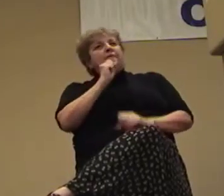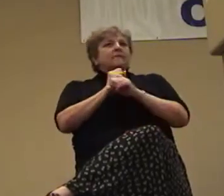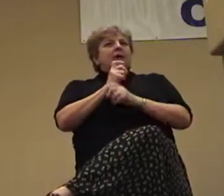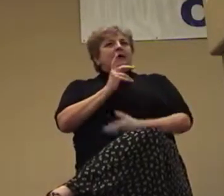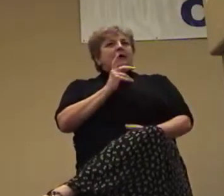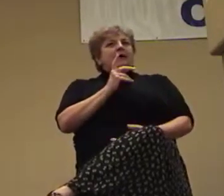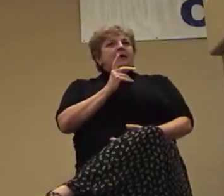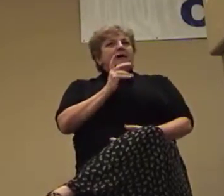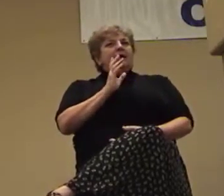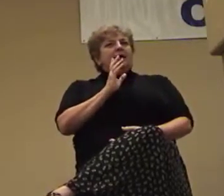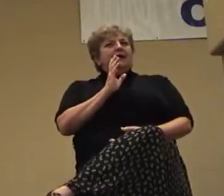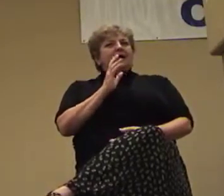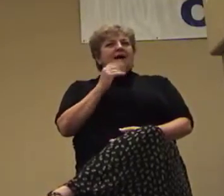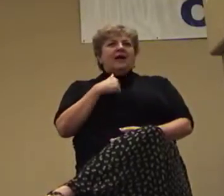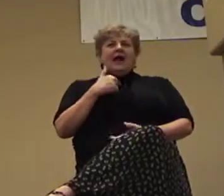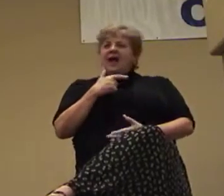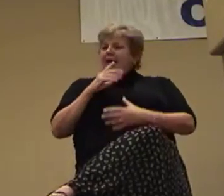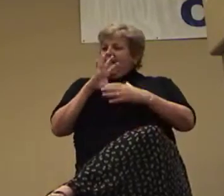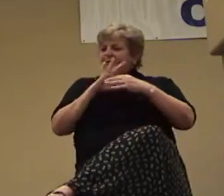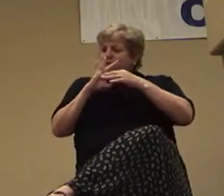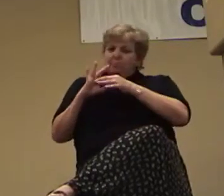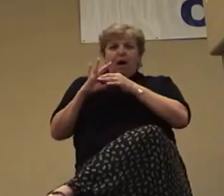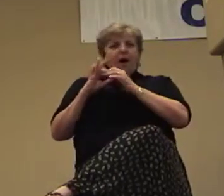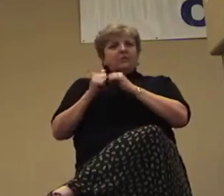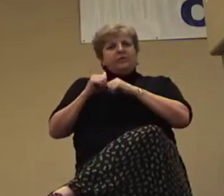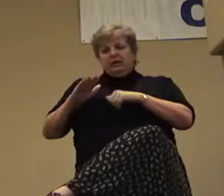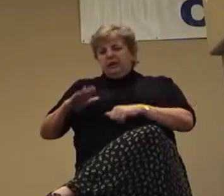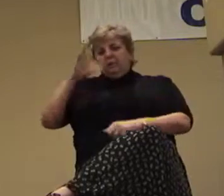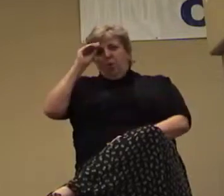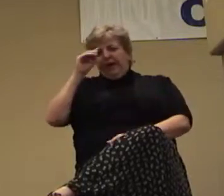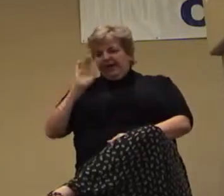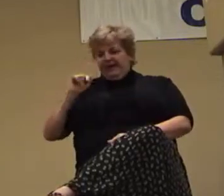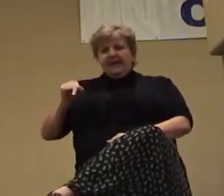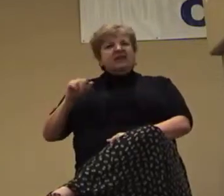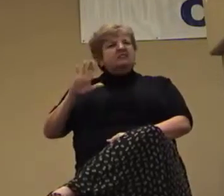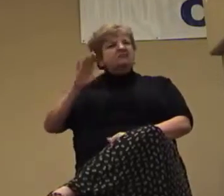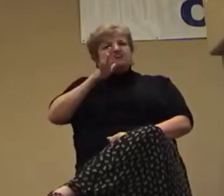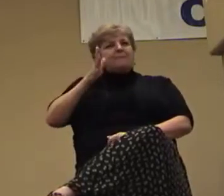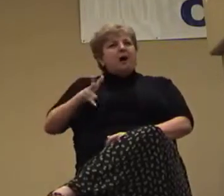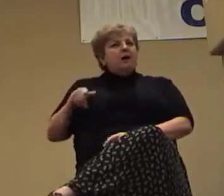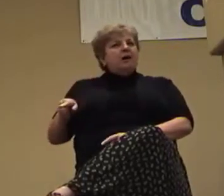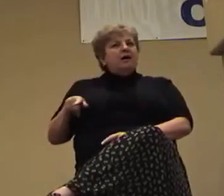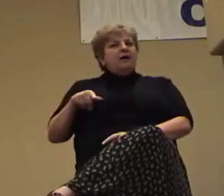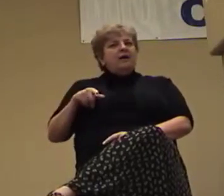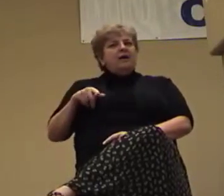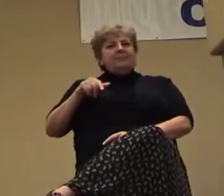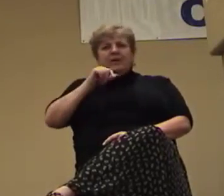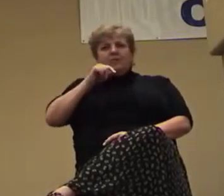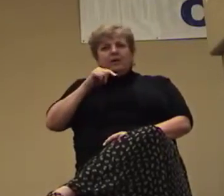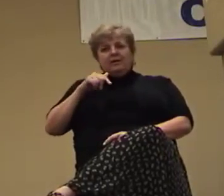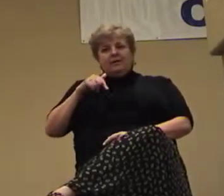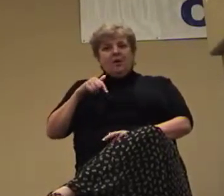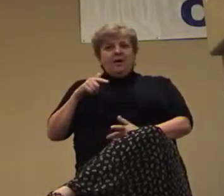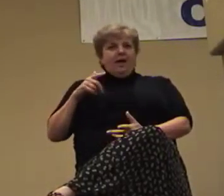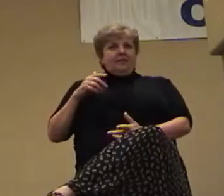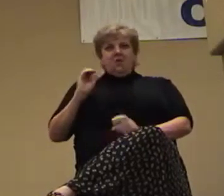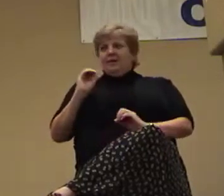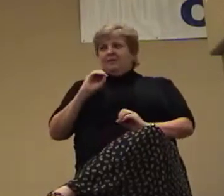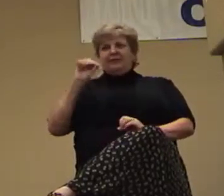this little kid, the little boy, him and his grandmother, and so like they weren't really laughing like he and I were laughing. And I would look over and we would